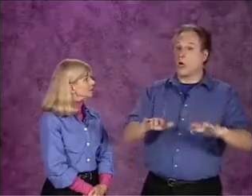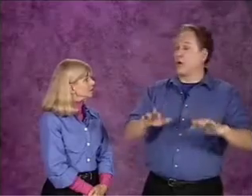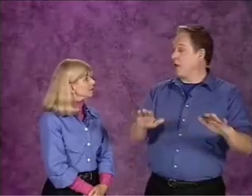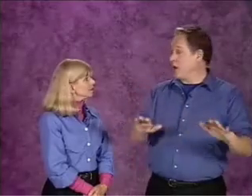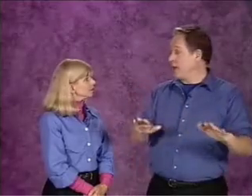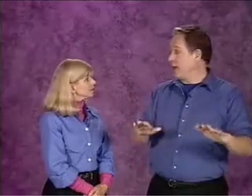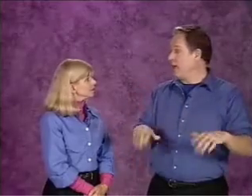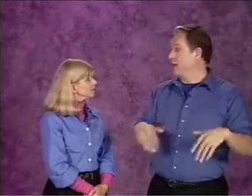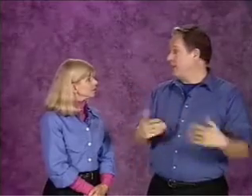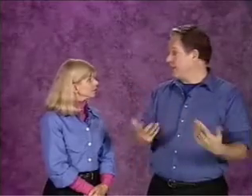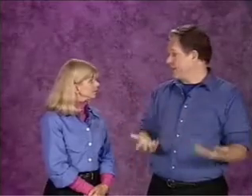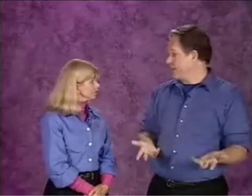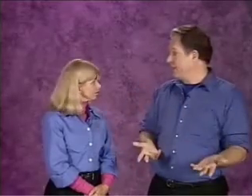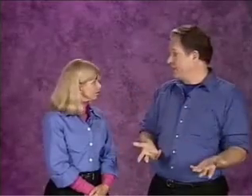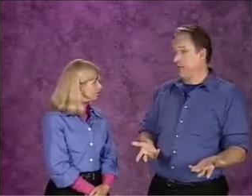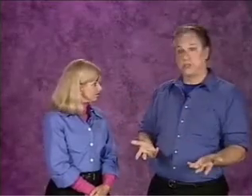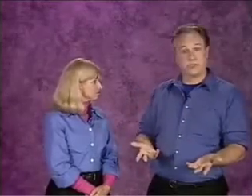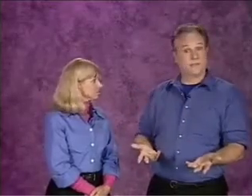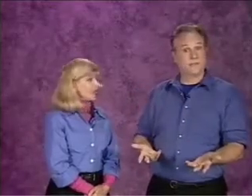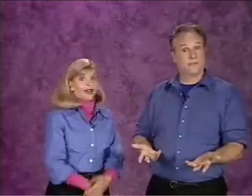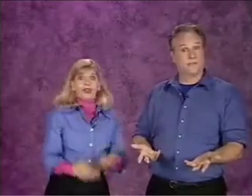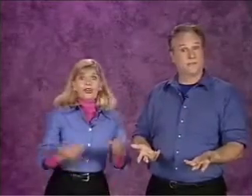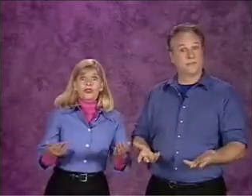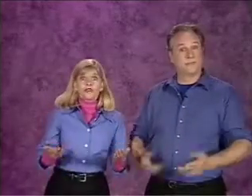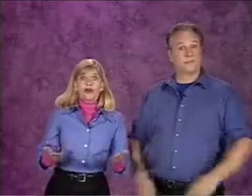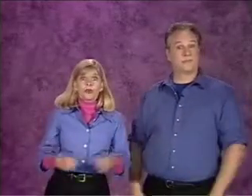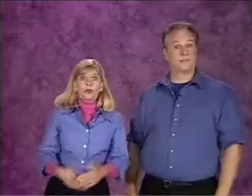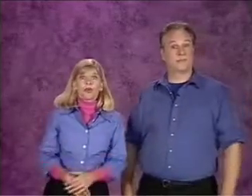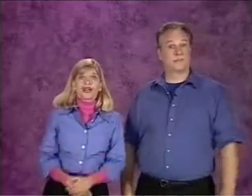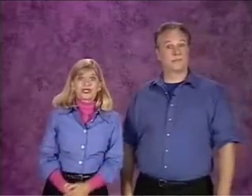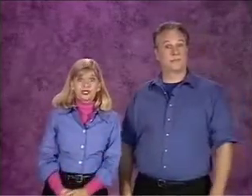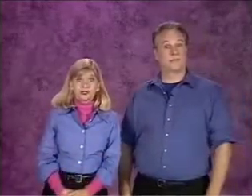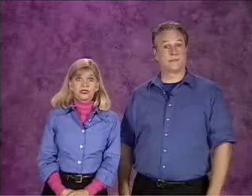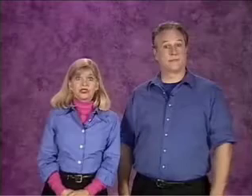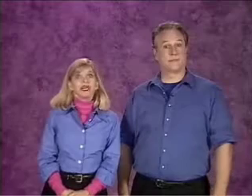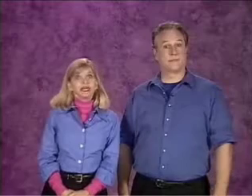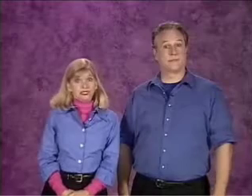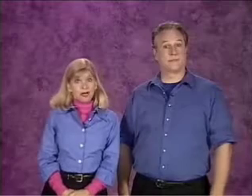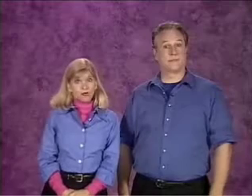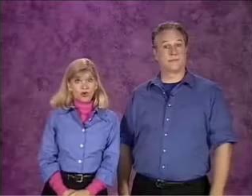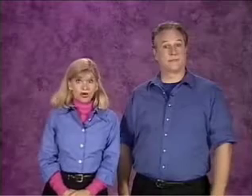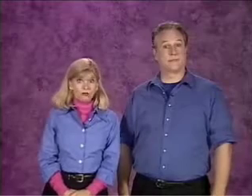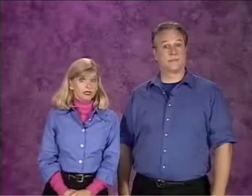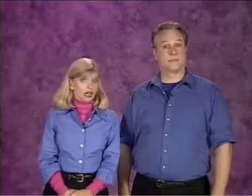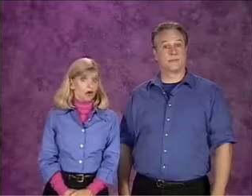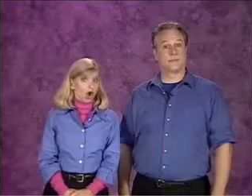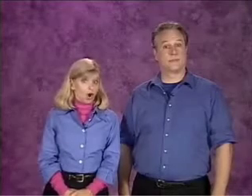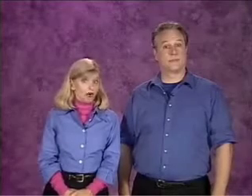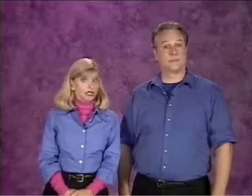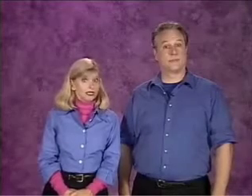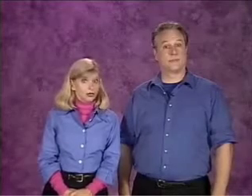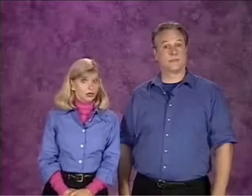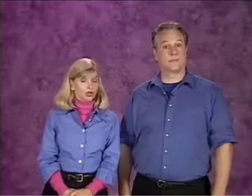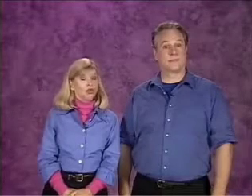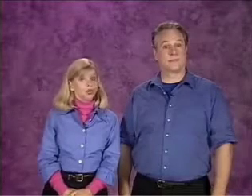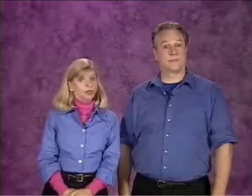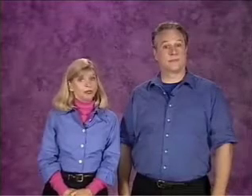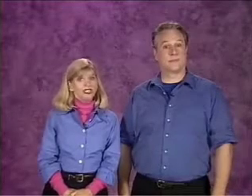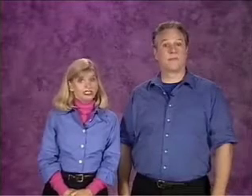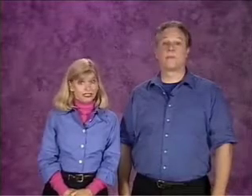and on until the topic changes. In the following practice sentences, some pronouns that are already clear to you will be